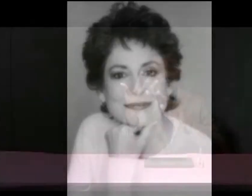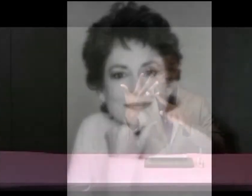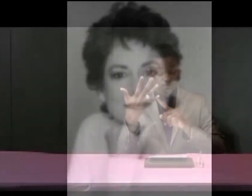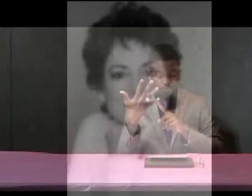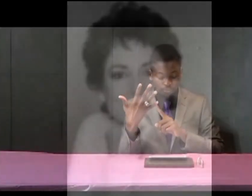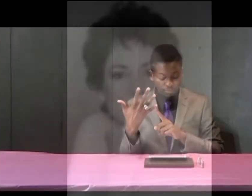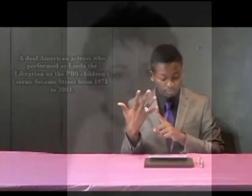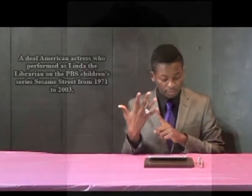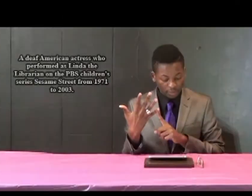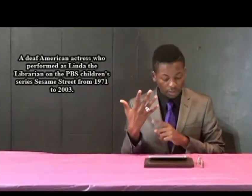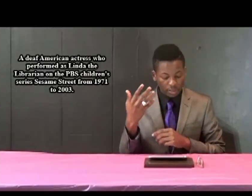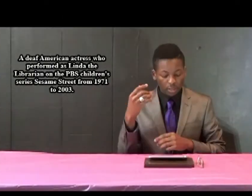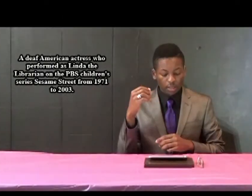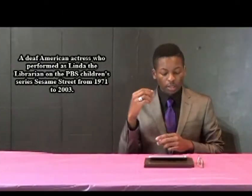The fifth person we're going to talk about today,